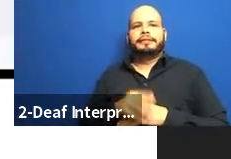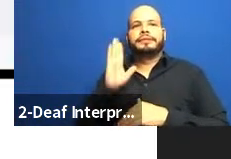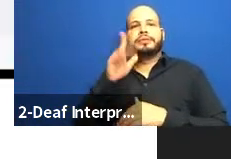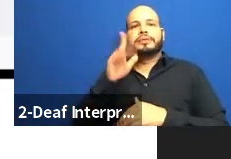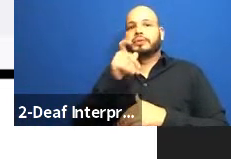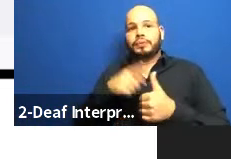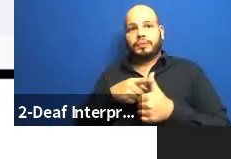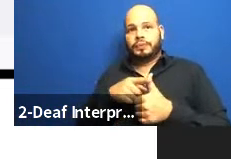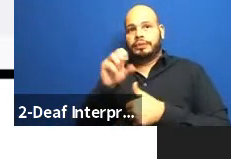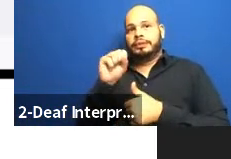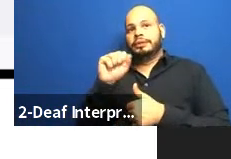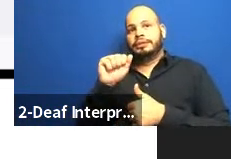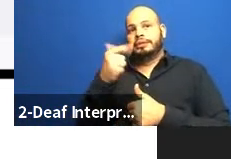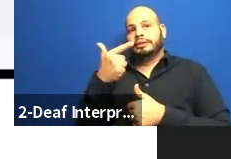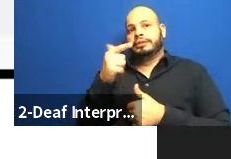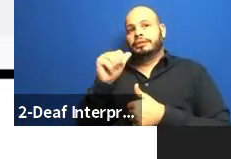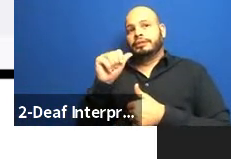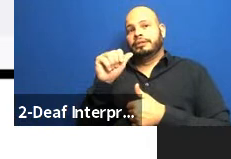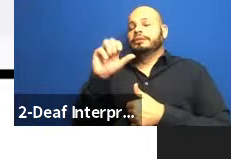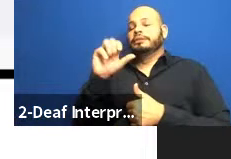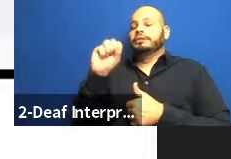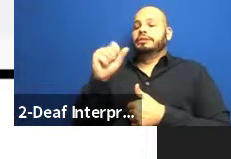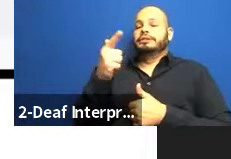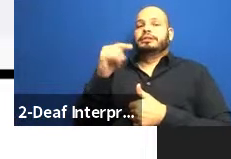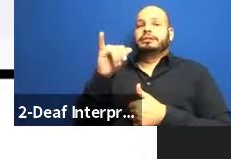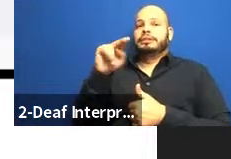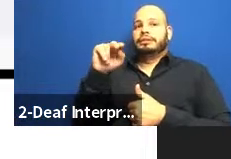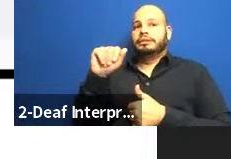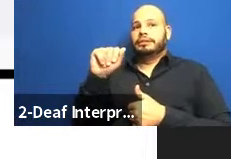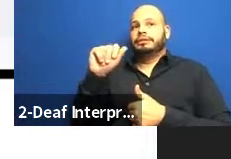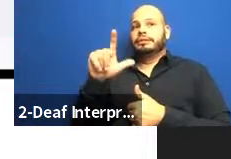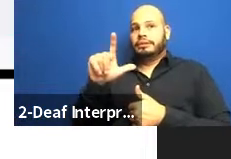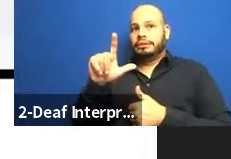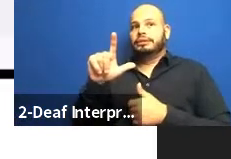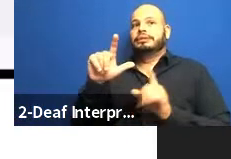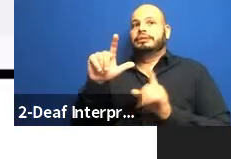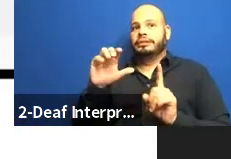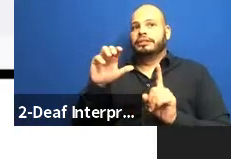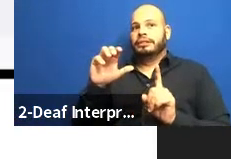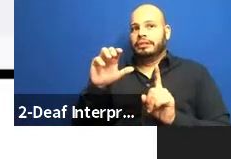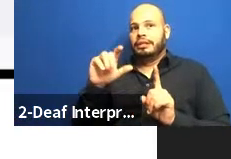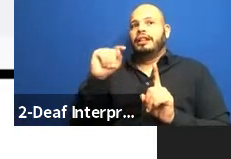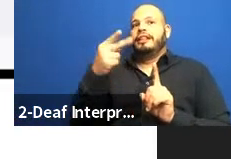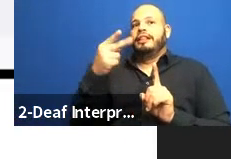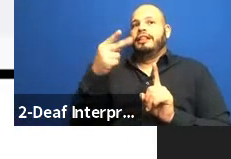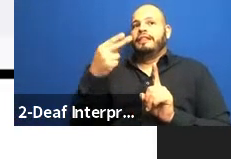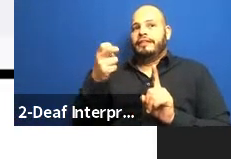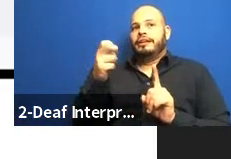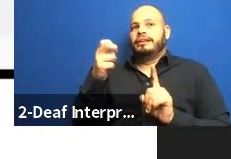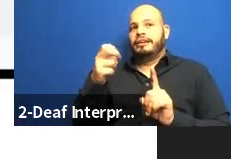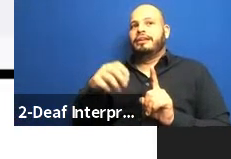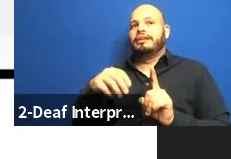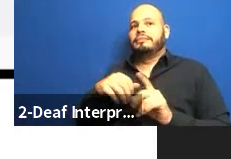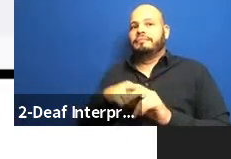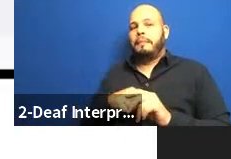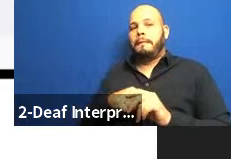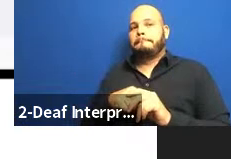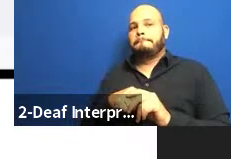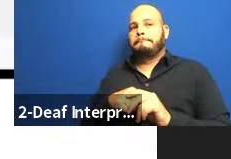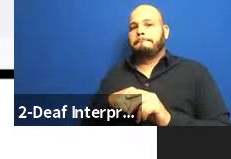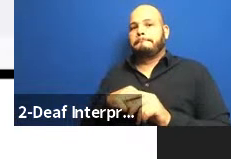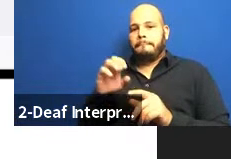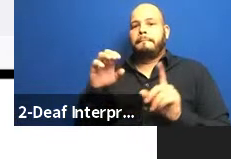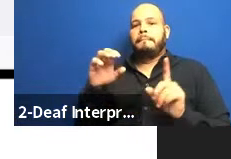be in the chat as well. So just stay tuned for a follow-up email with opportunities for engagement